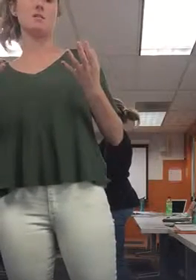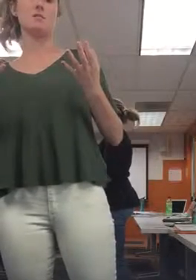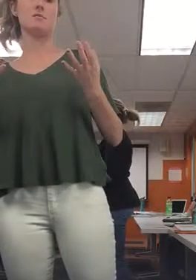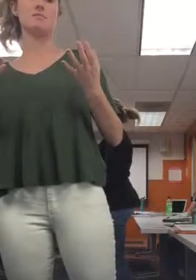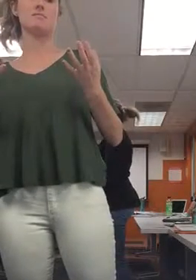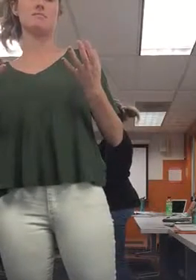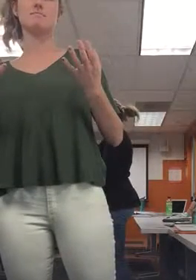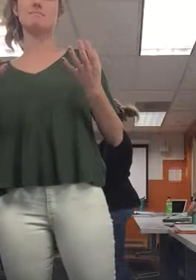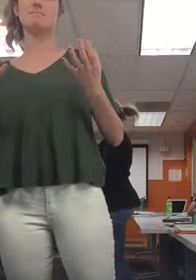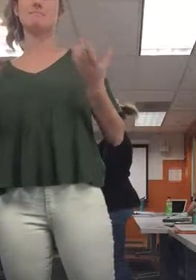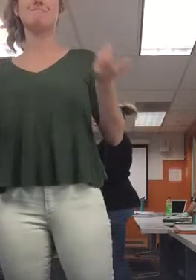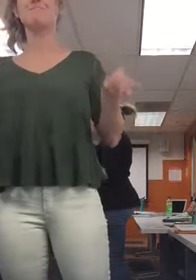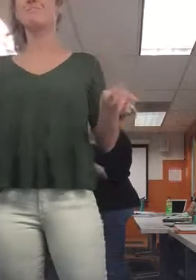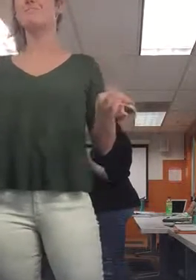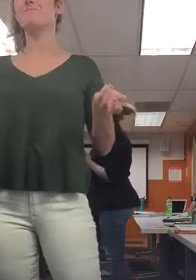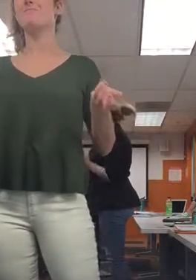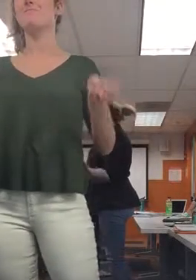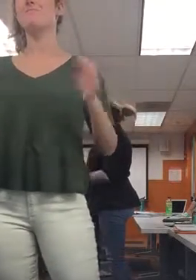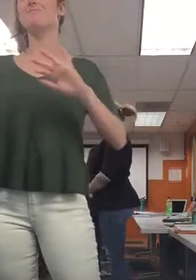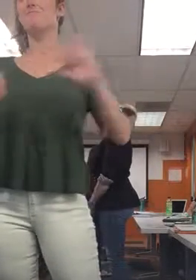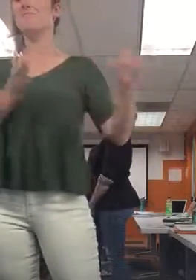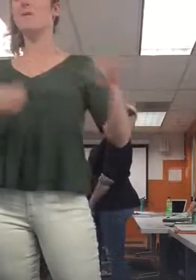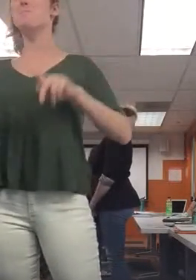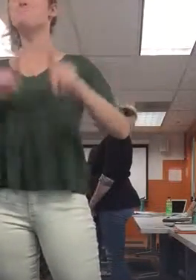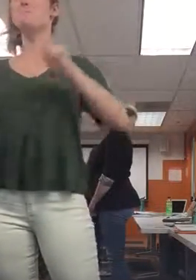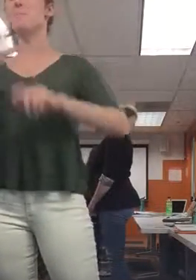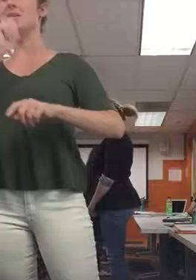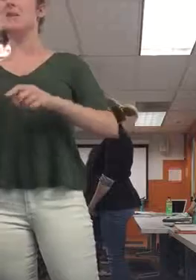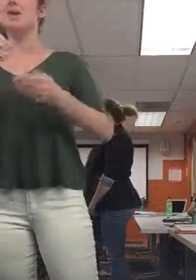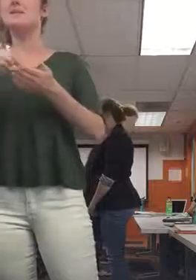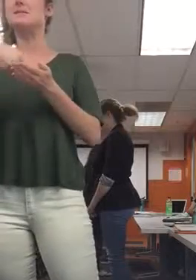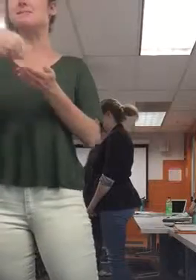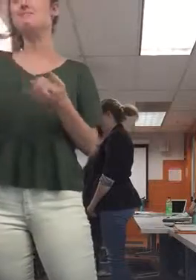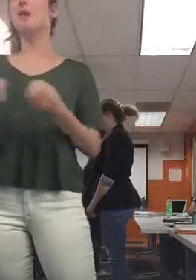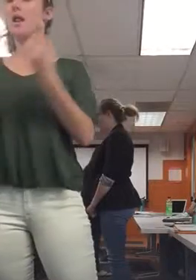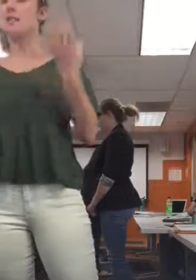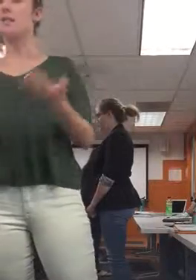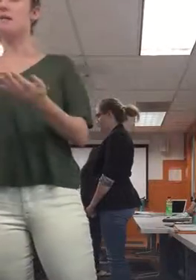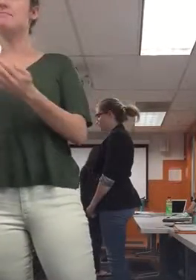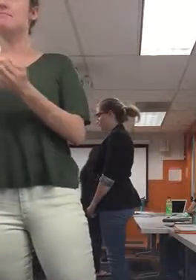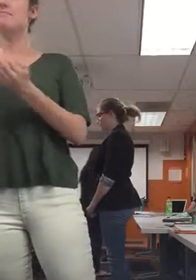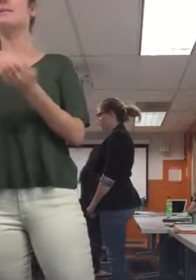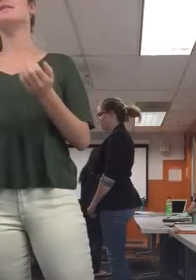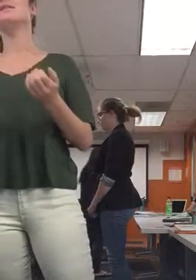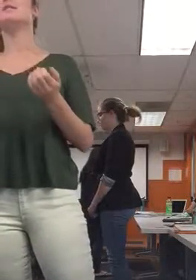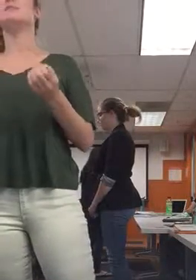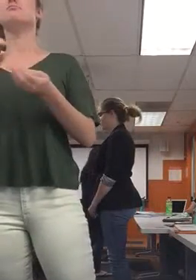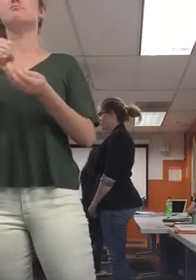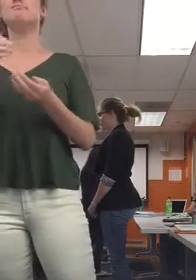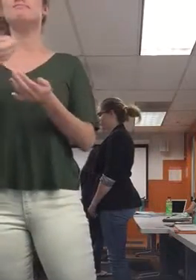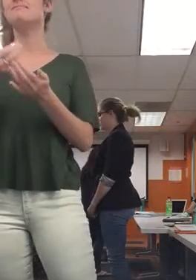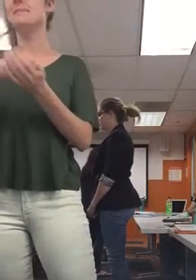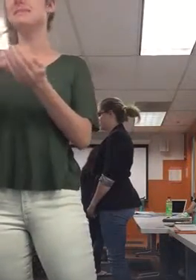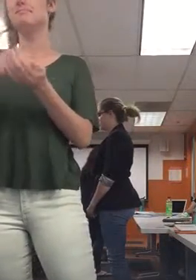By the time the war ended, savings now we're getting the feel for it. Spend on housing as well as other consumer